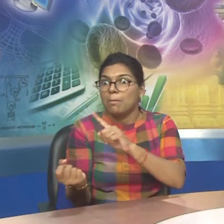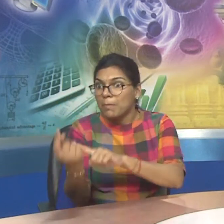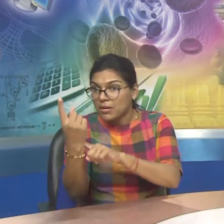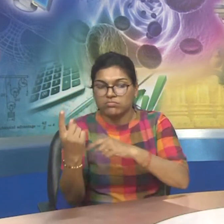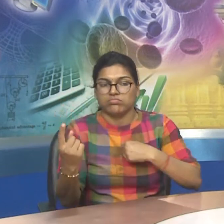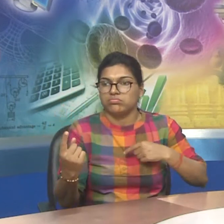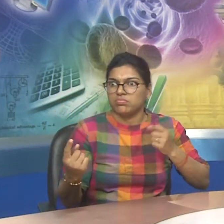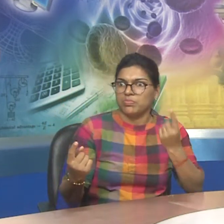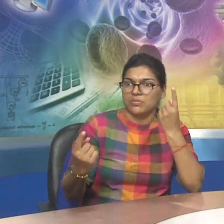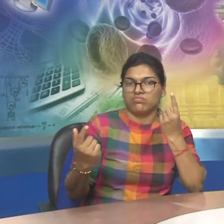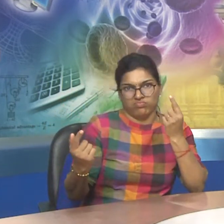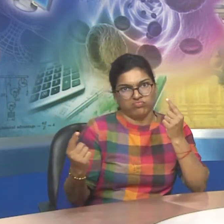for